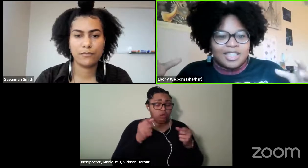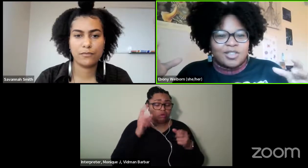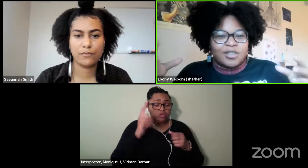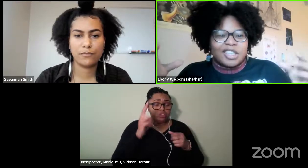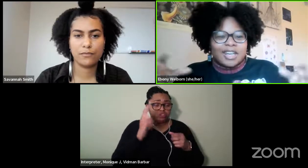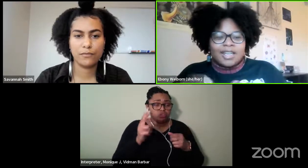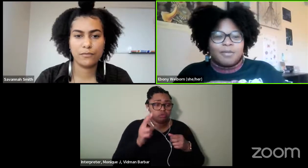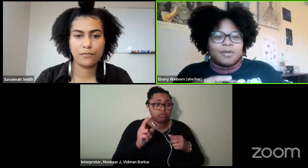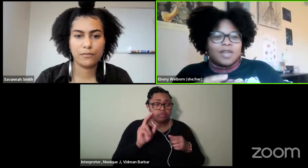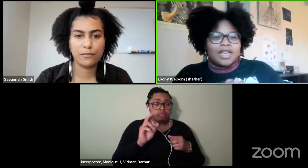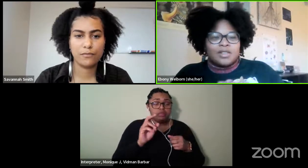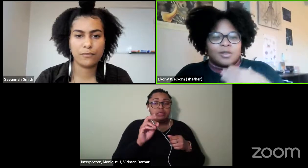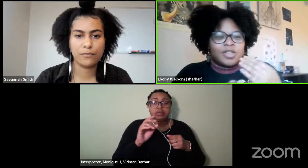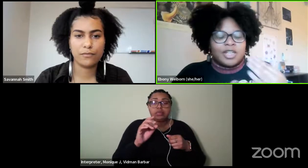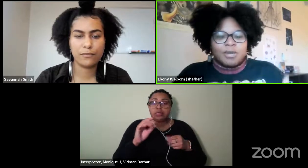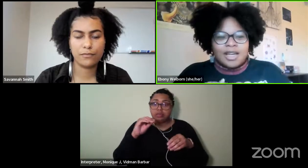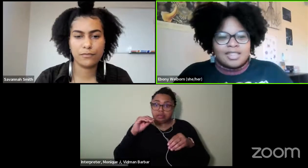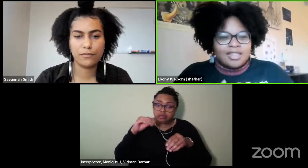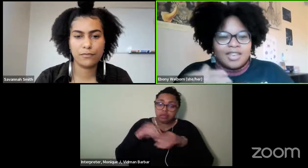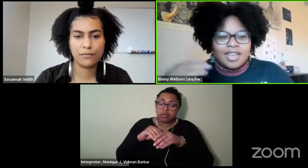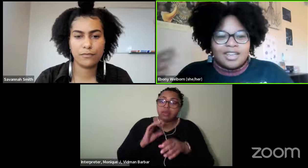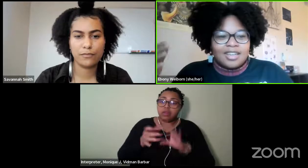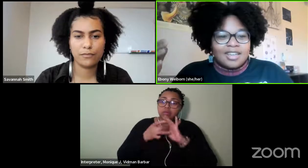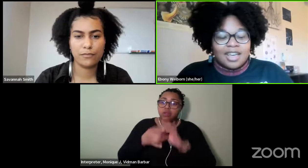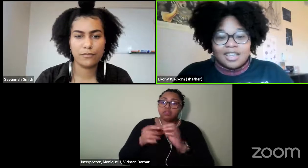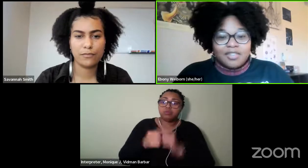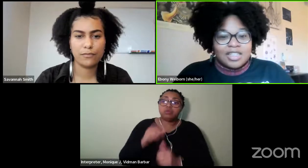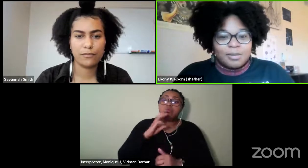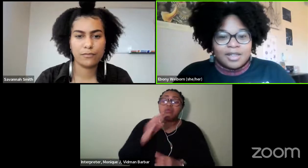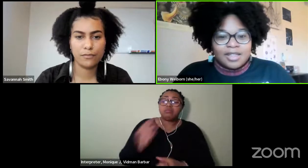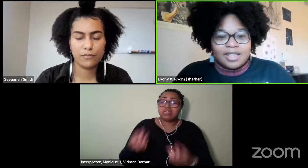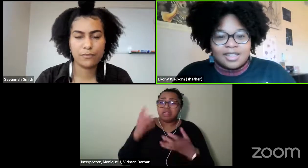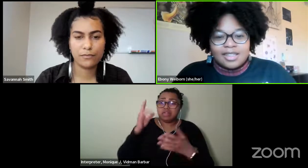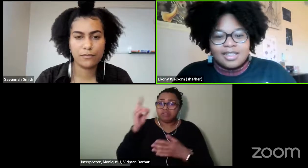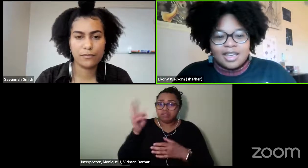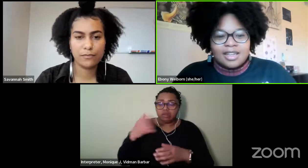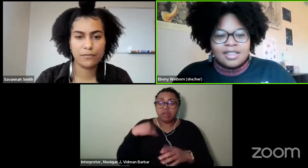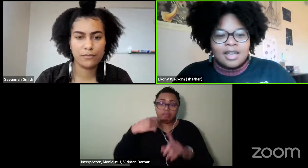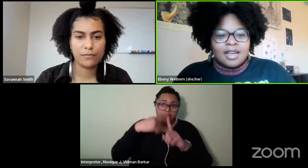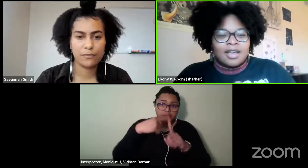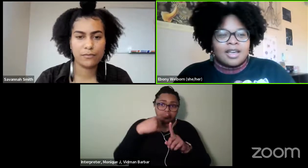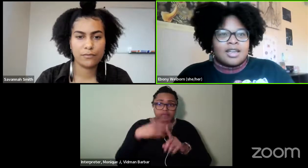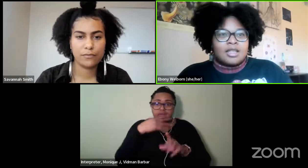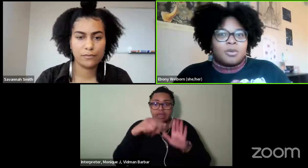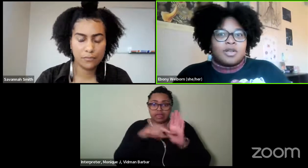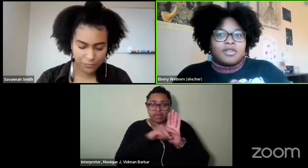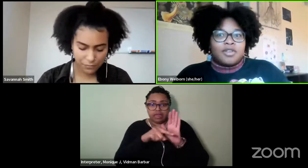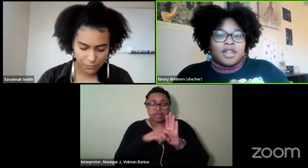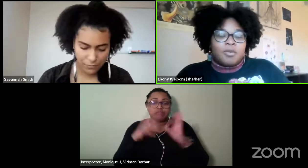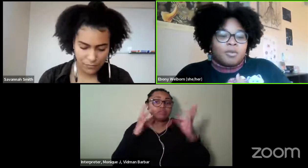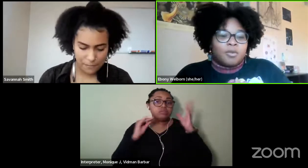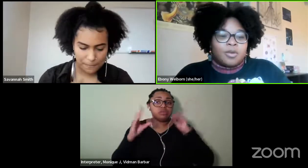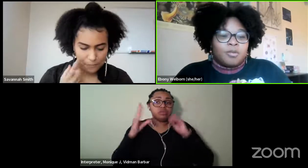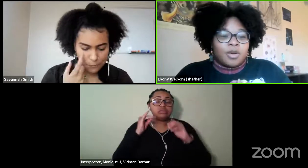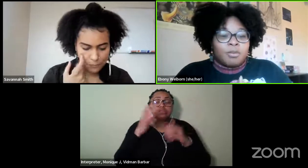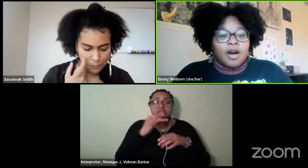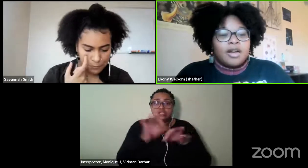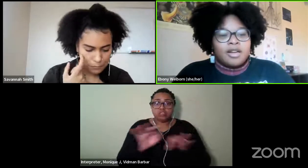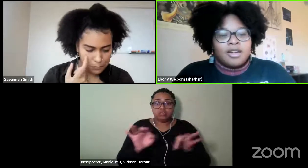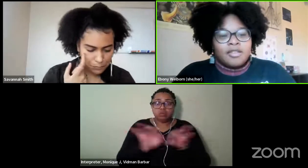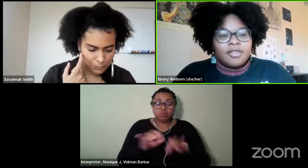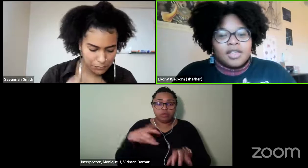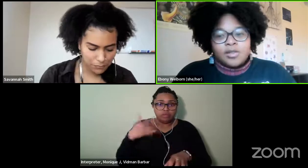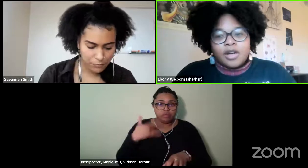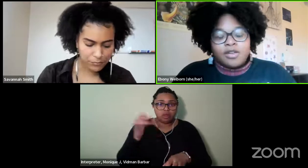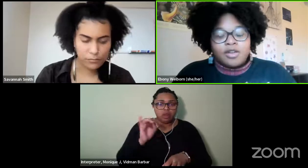so much history there, and it both has those very positive and negative experiences. And it's important to feel like, what